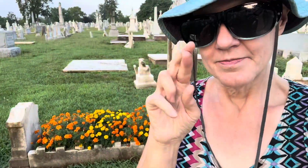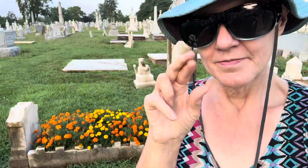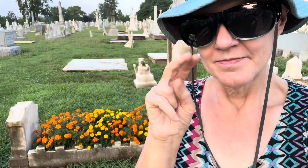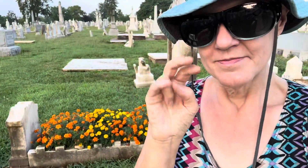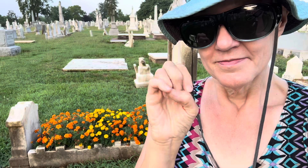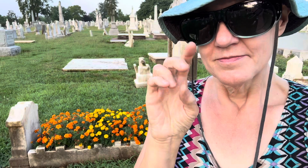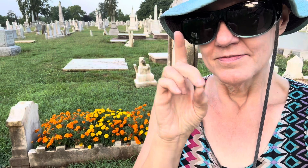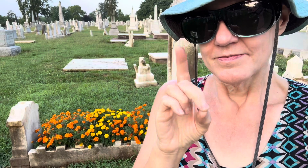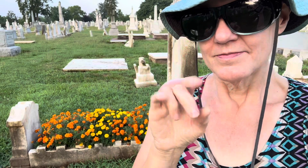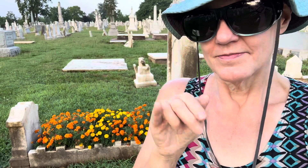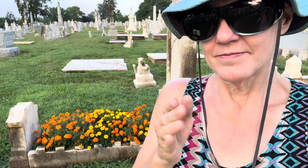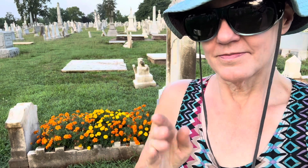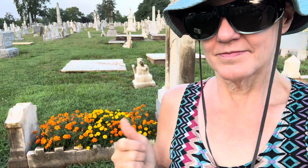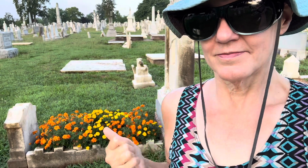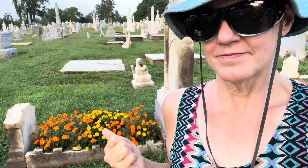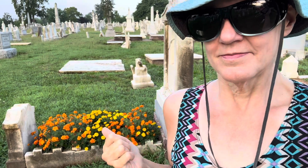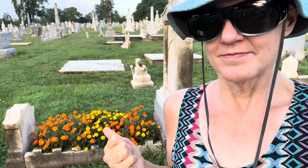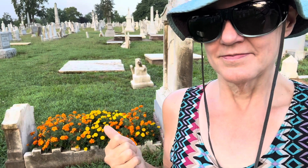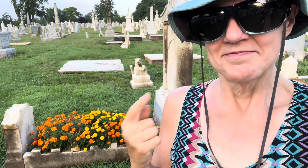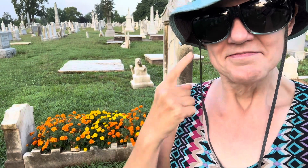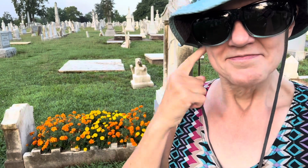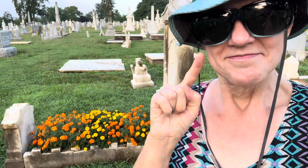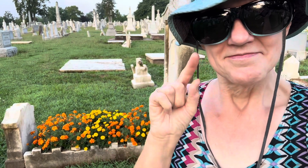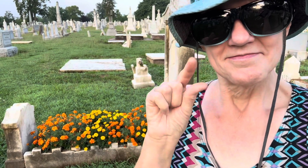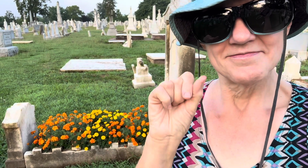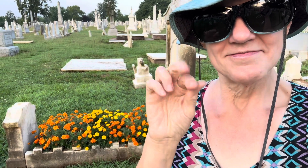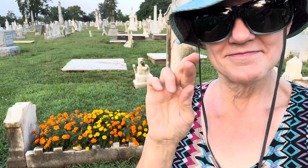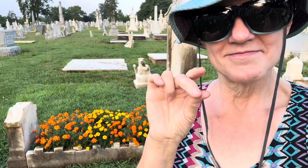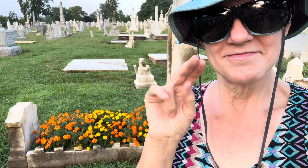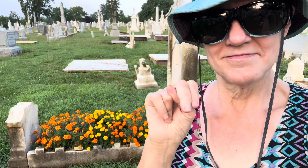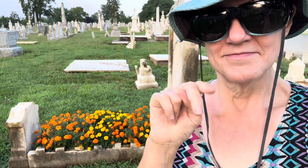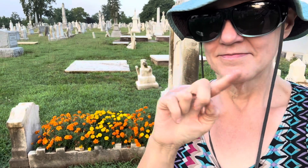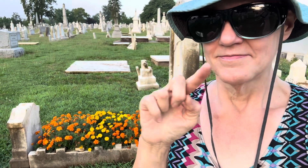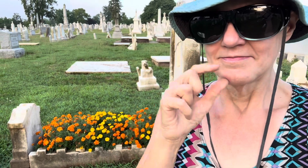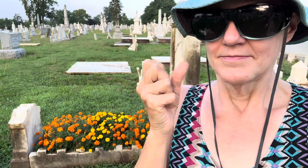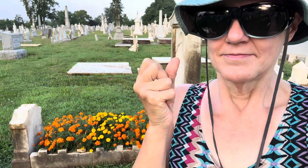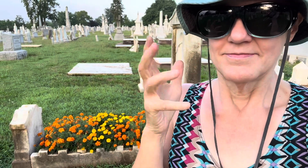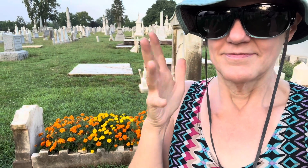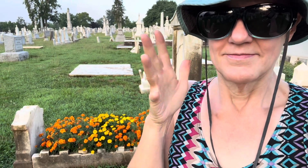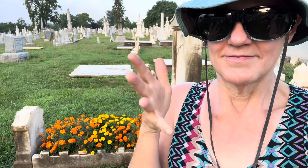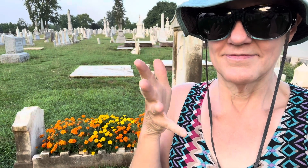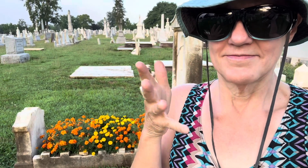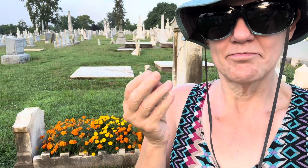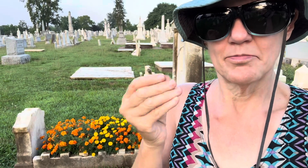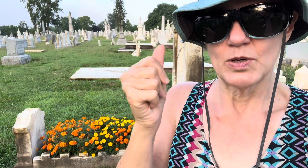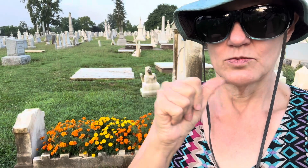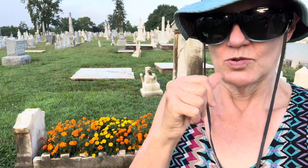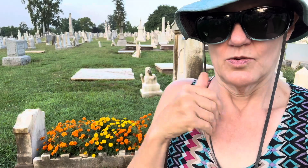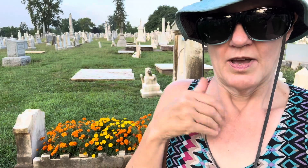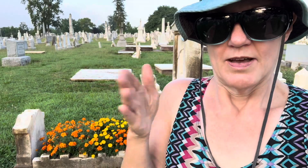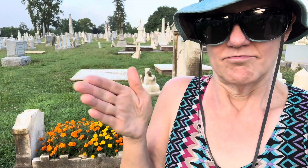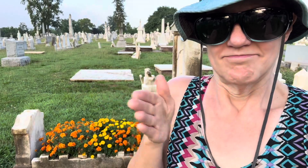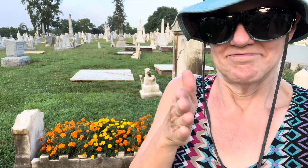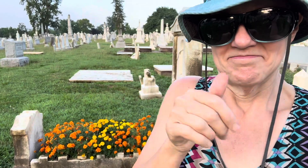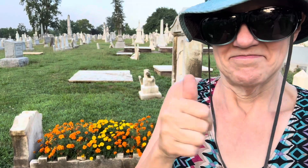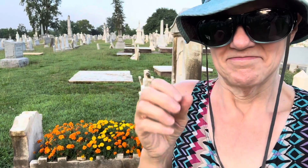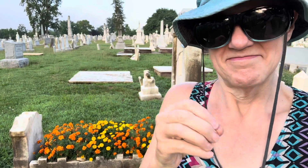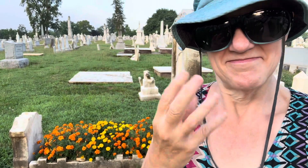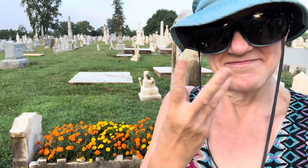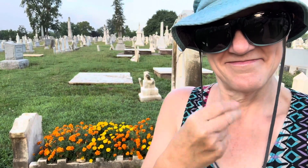Many of the graves used to be designed this way. It's designed for a garden, but there aren't many left. Most of them don't have those